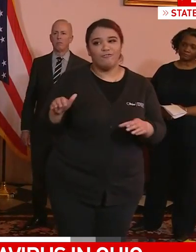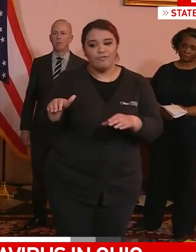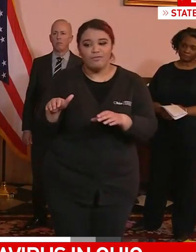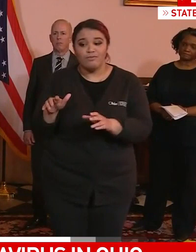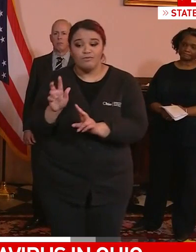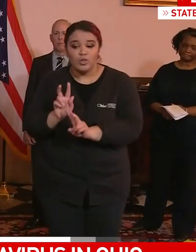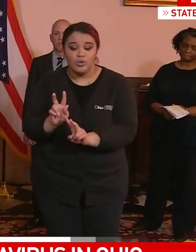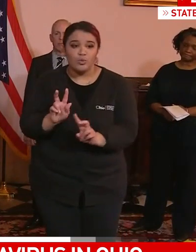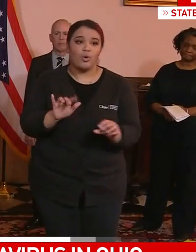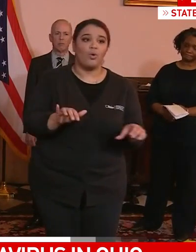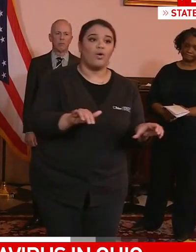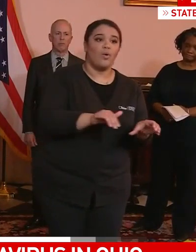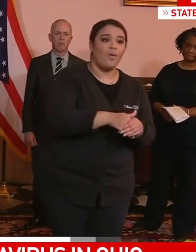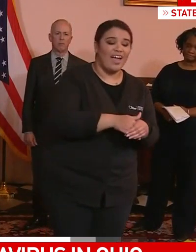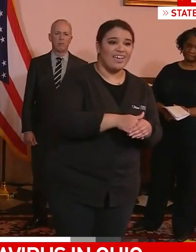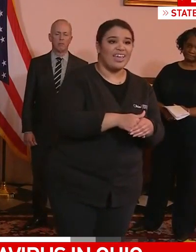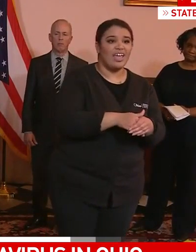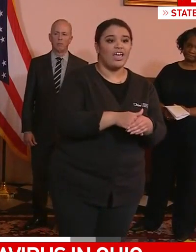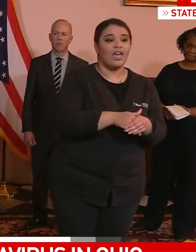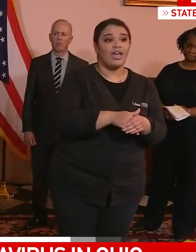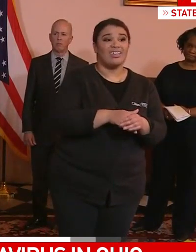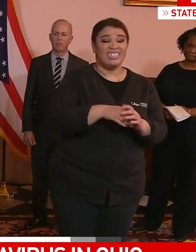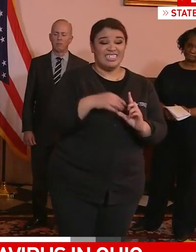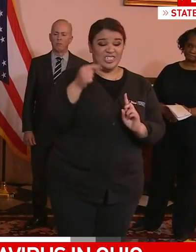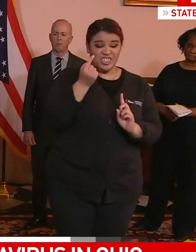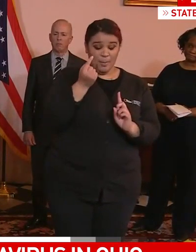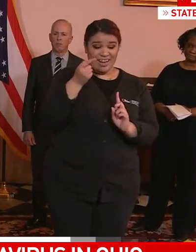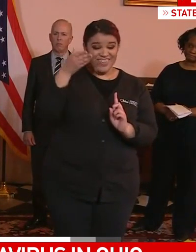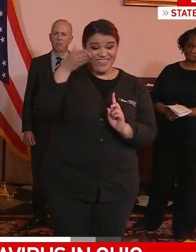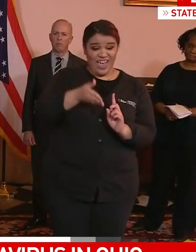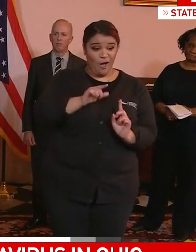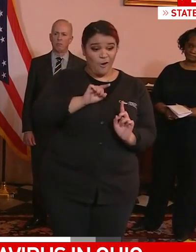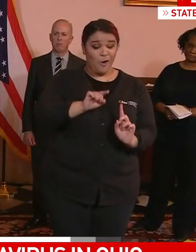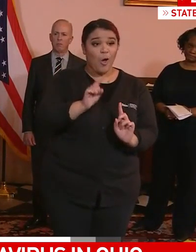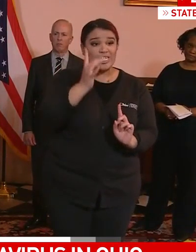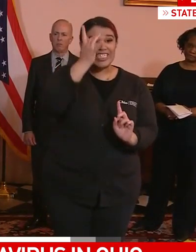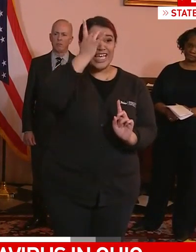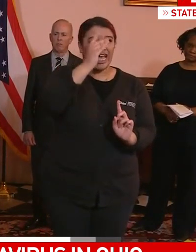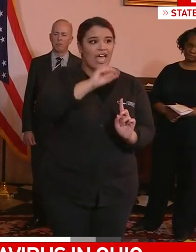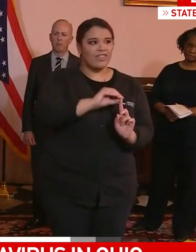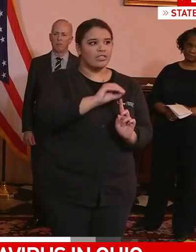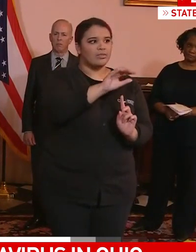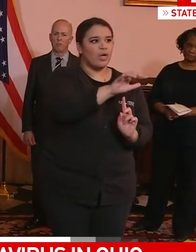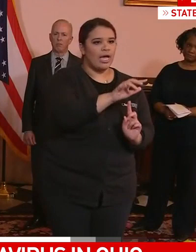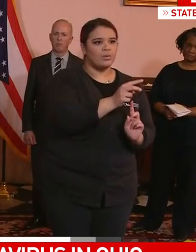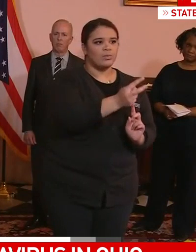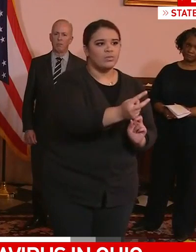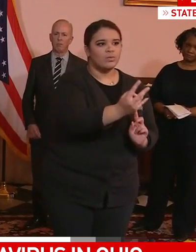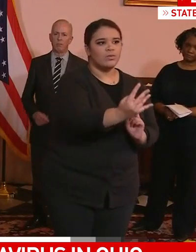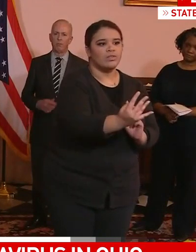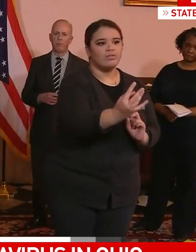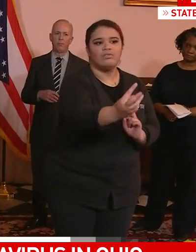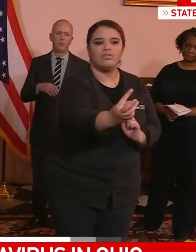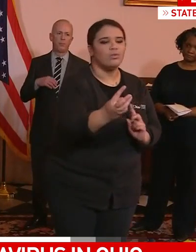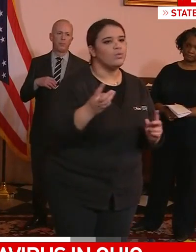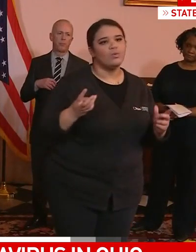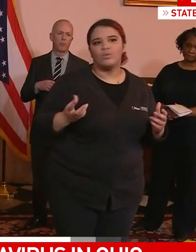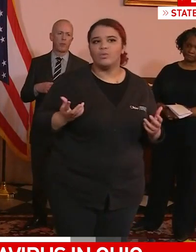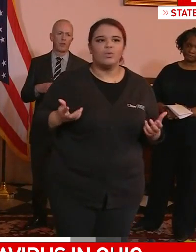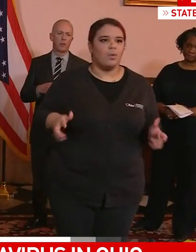else dying. You know, very happy occasion as far as the wedding. You don't want someone in the family to get